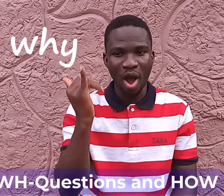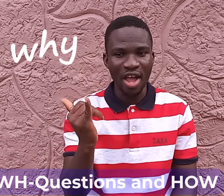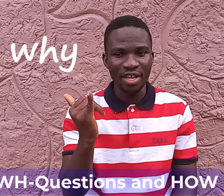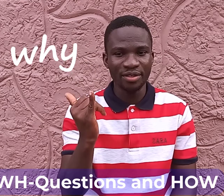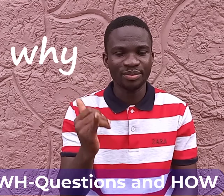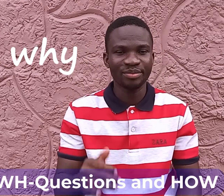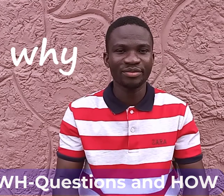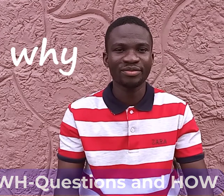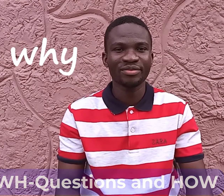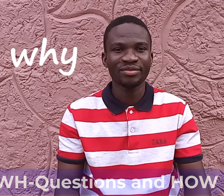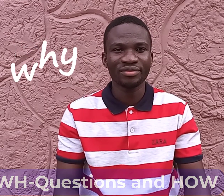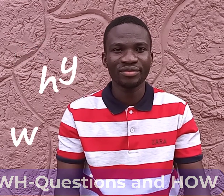why